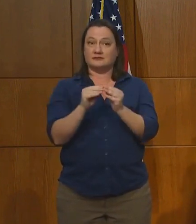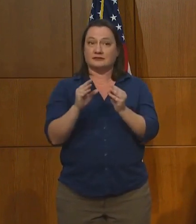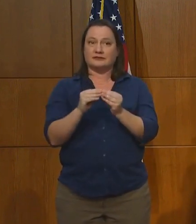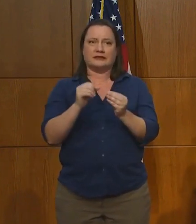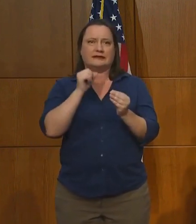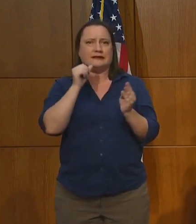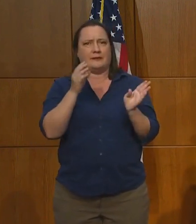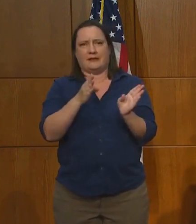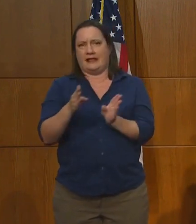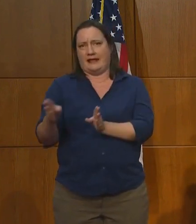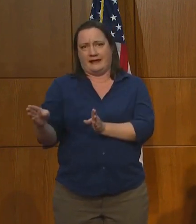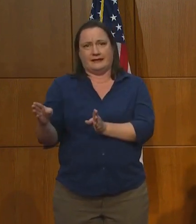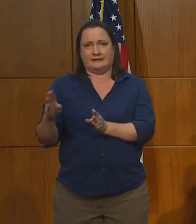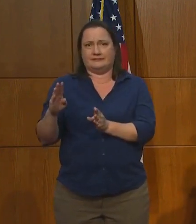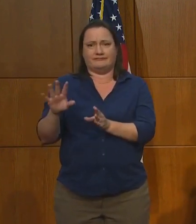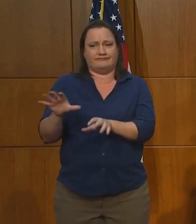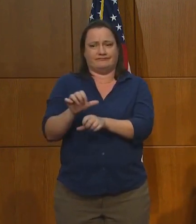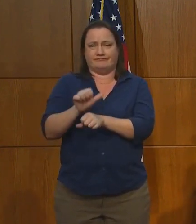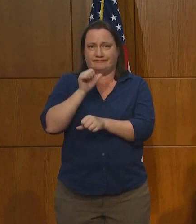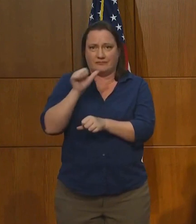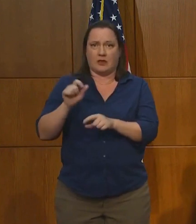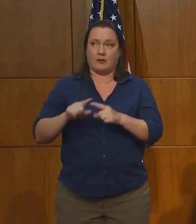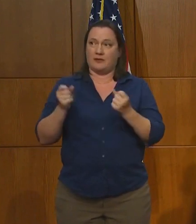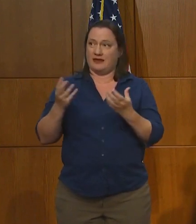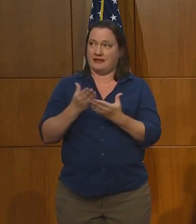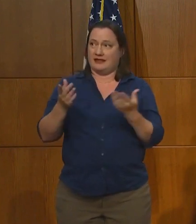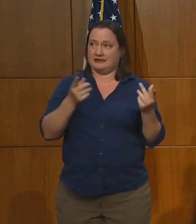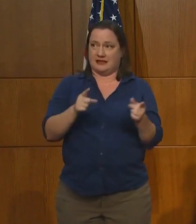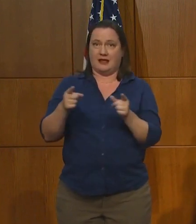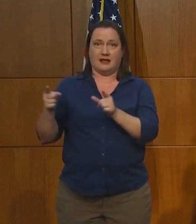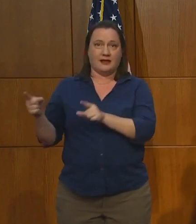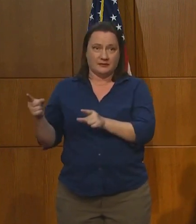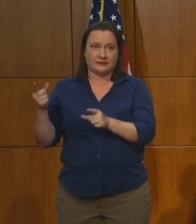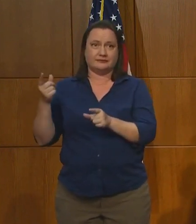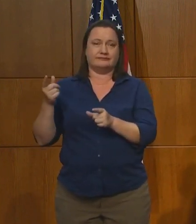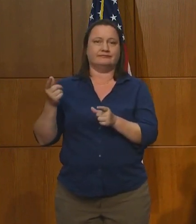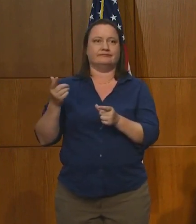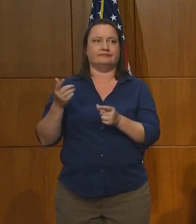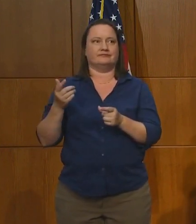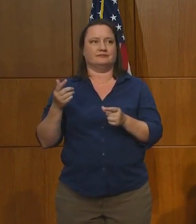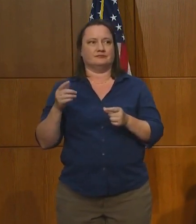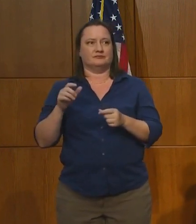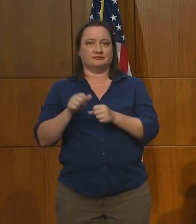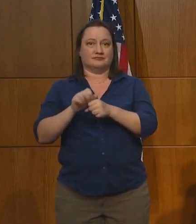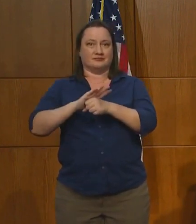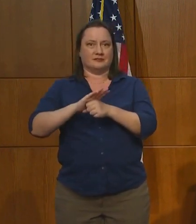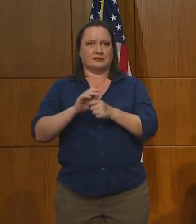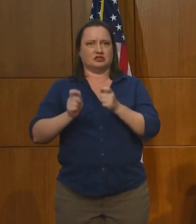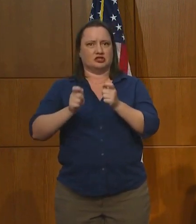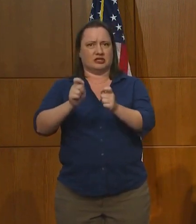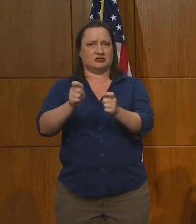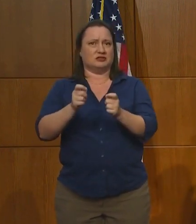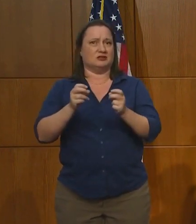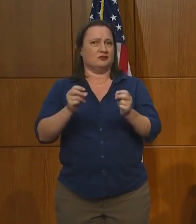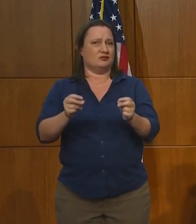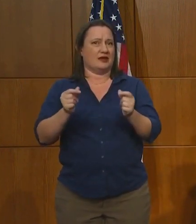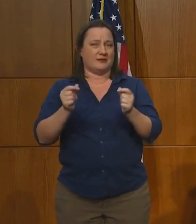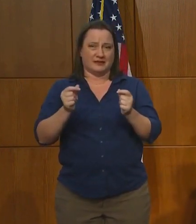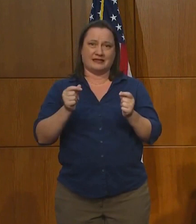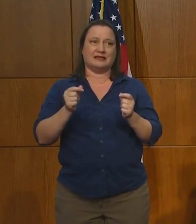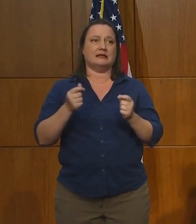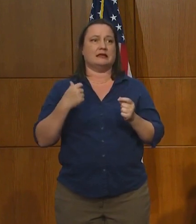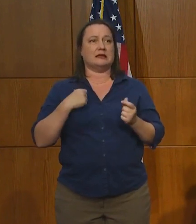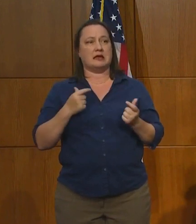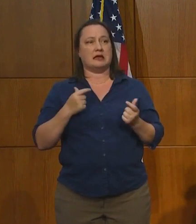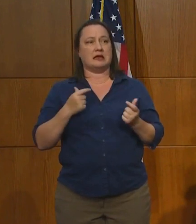conference, but there are a lot of things happening. This is changing rapidly, and so I anticipate being back